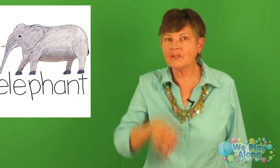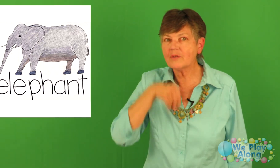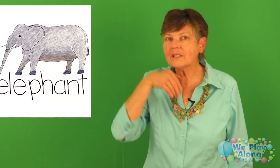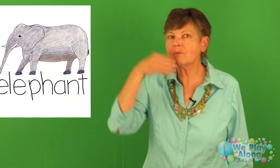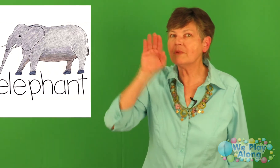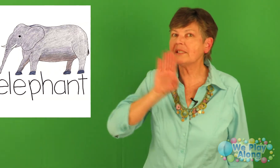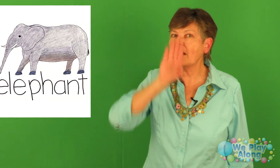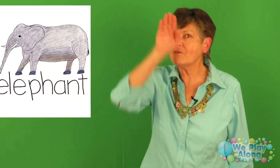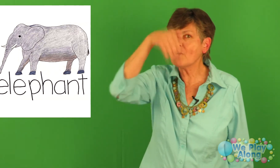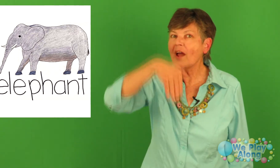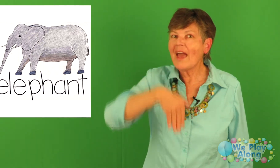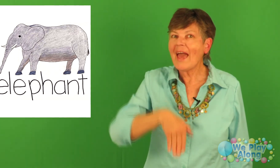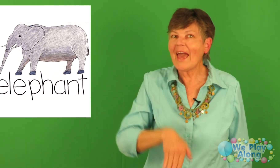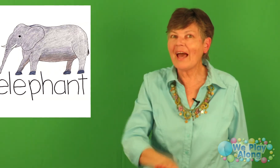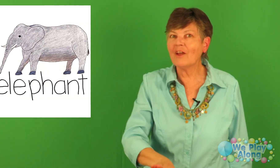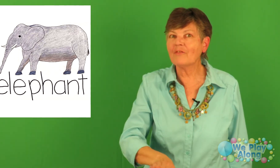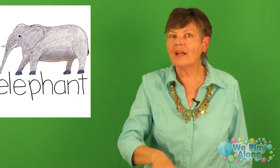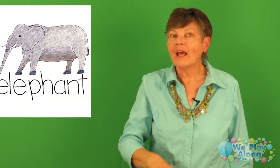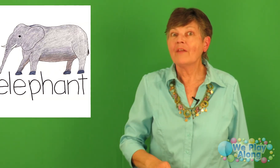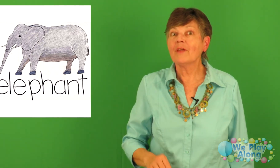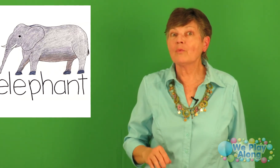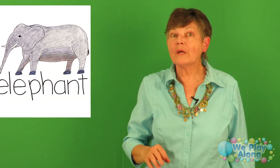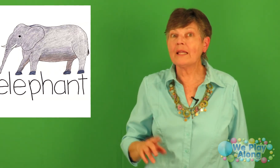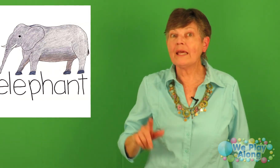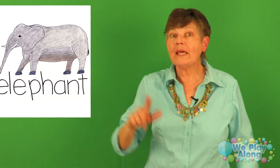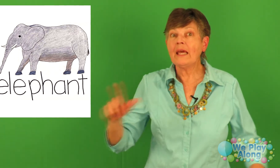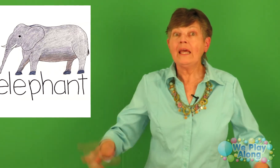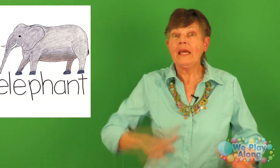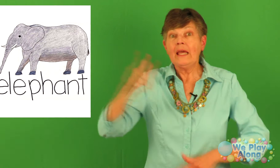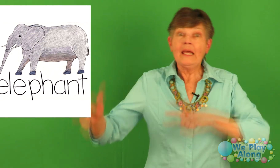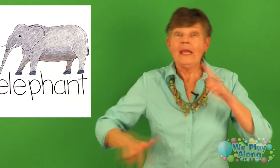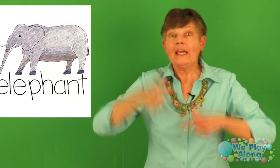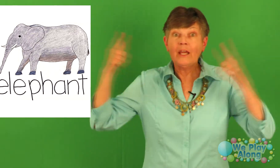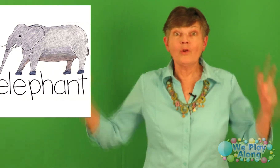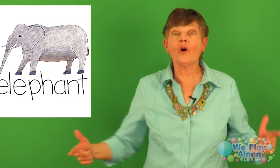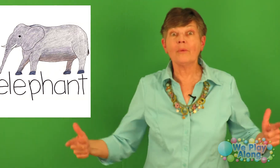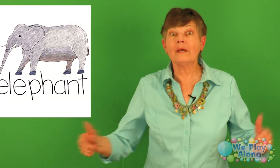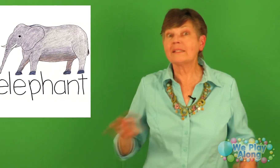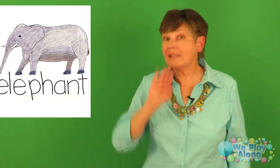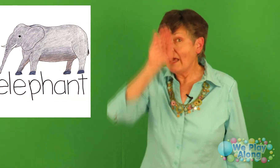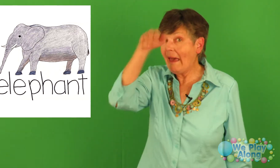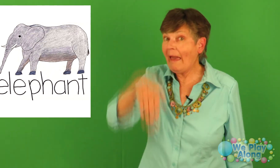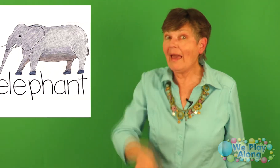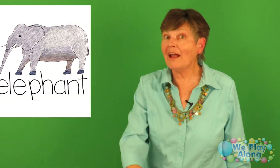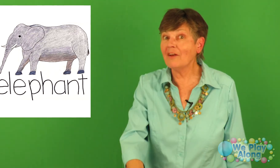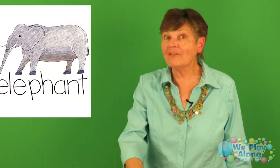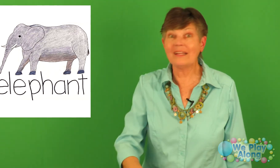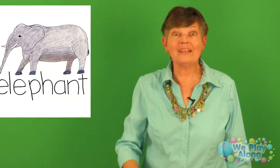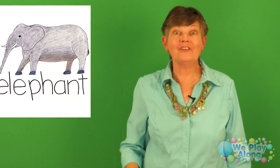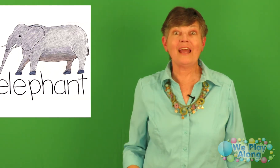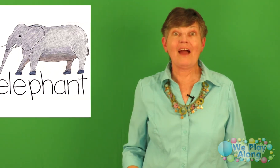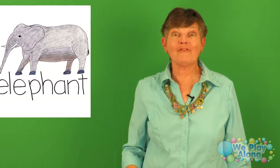So this is the sign for elephant. The really enormous elephant lived in